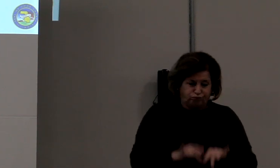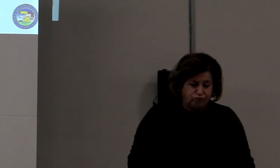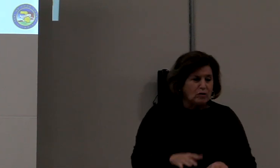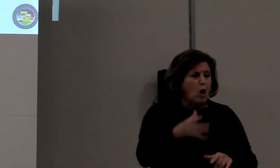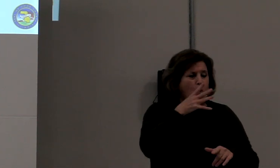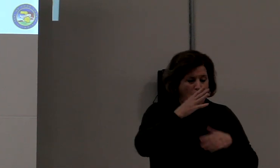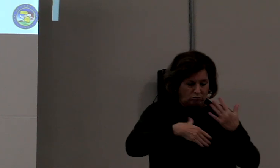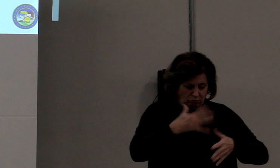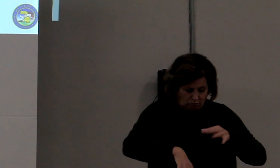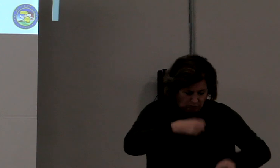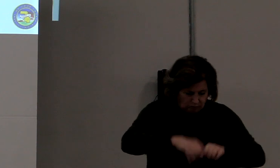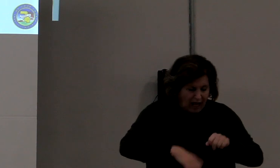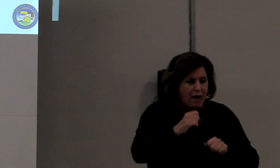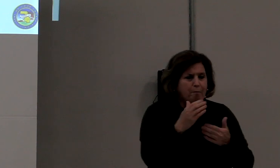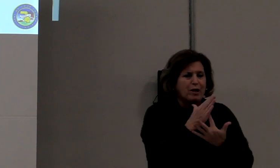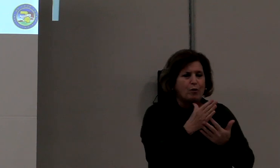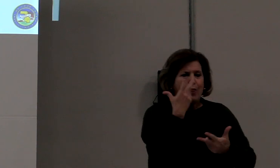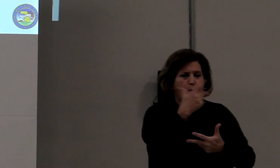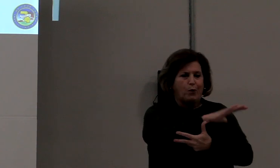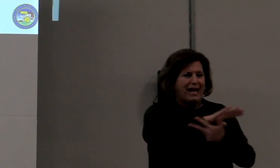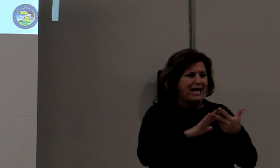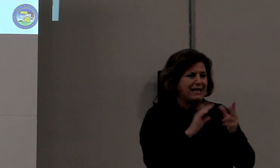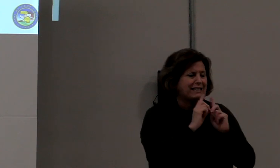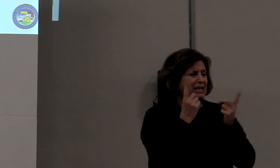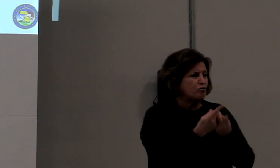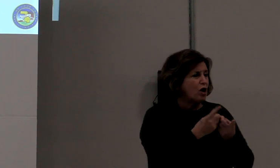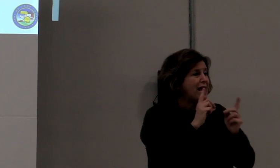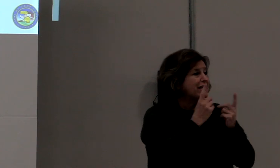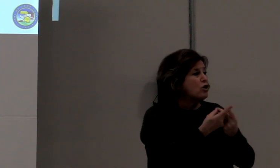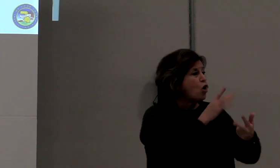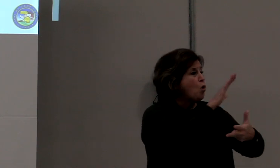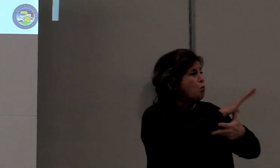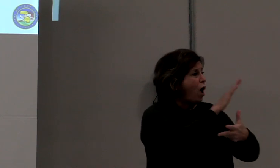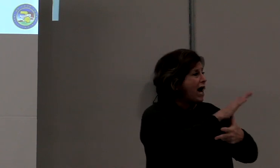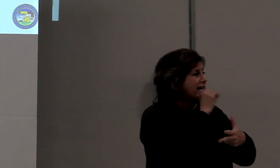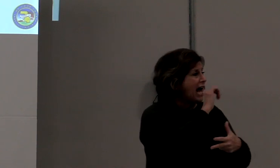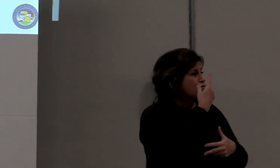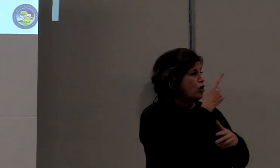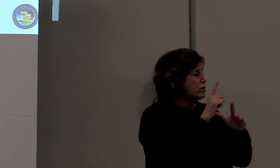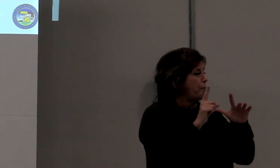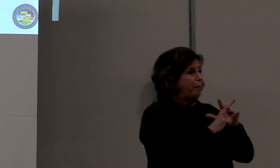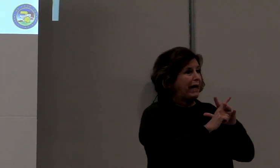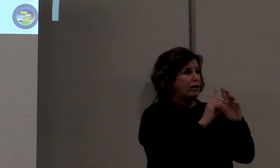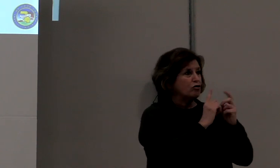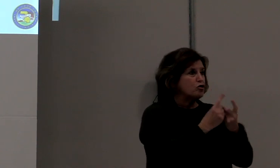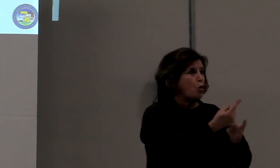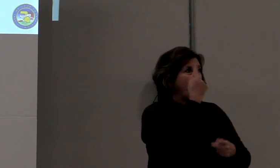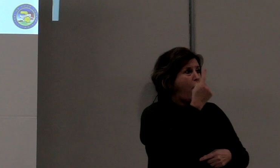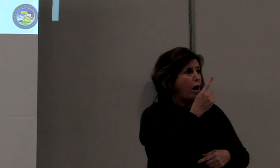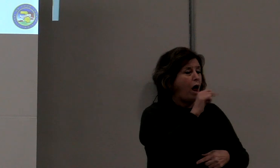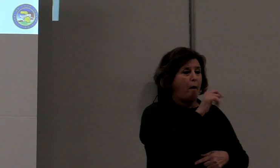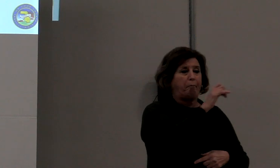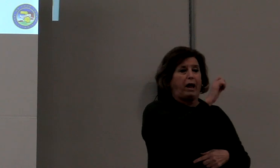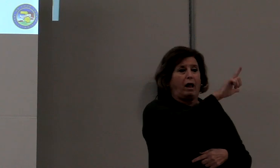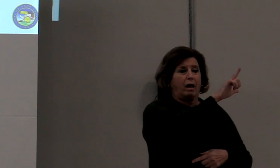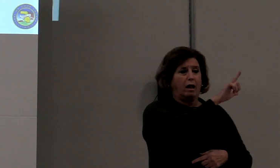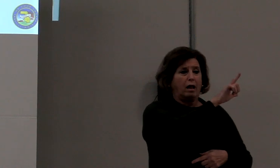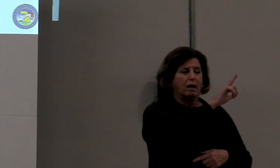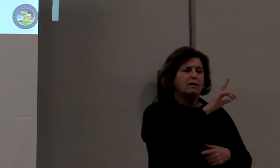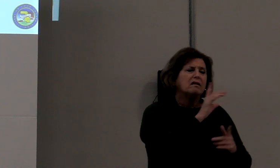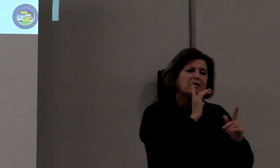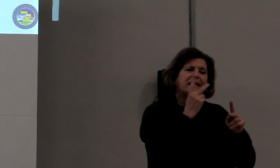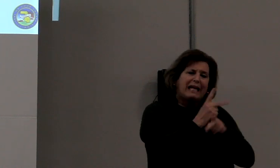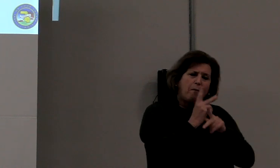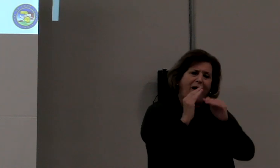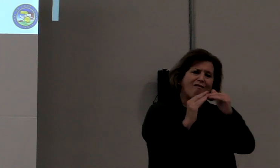to be randomized between the 3 districts. So District 1 doesn't just hear District 1 appeals. And that's for fairness